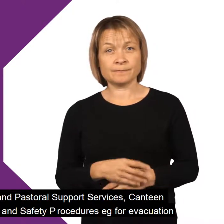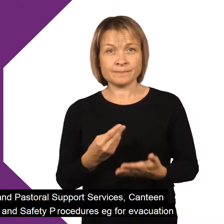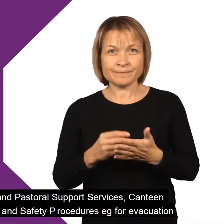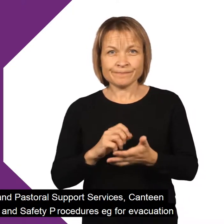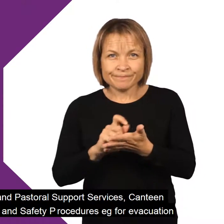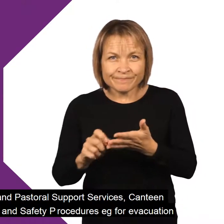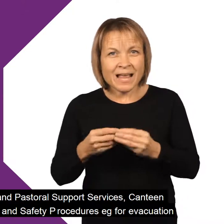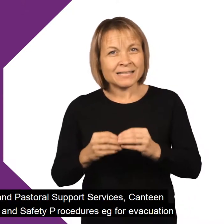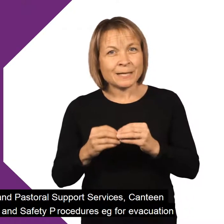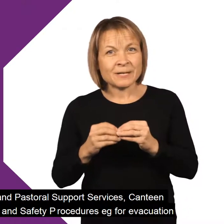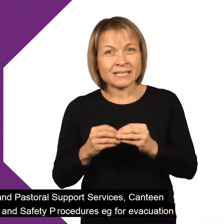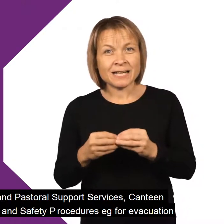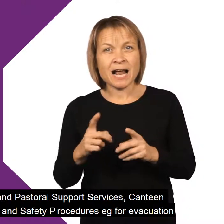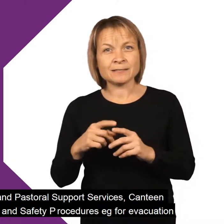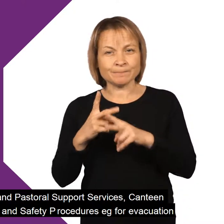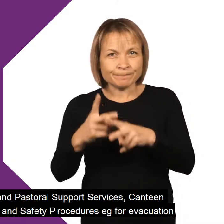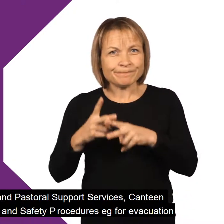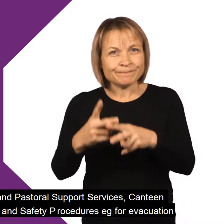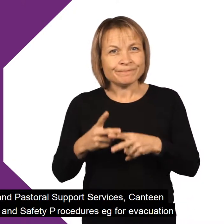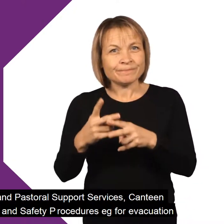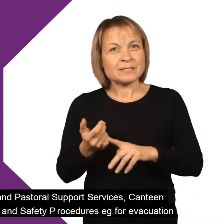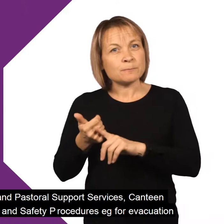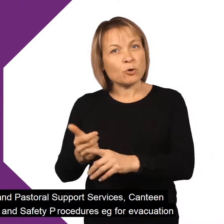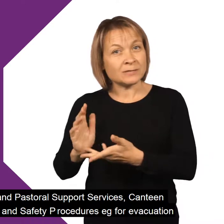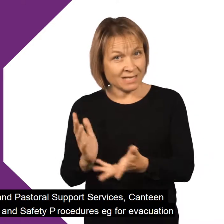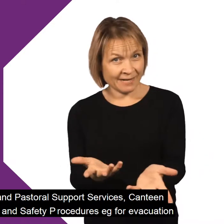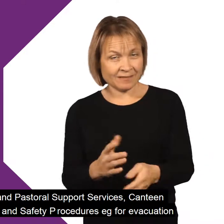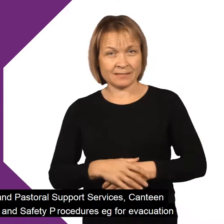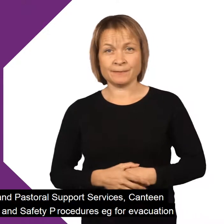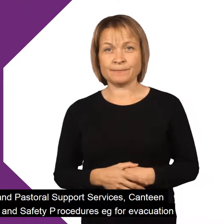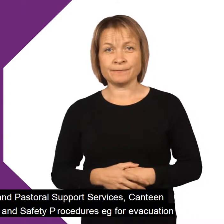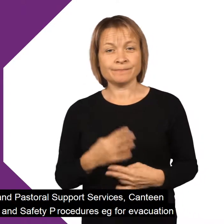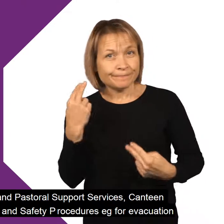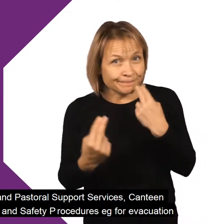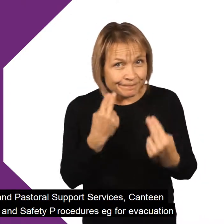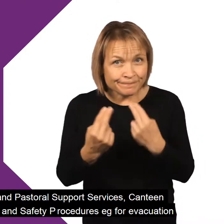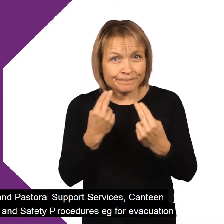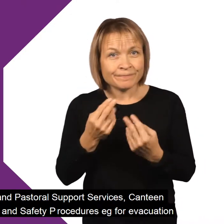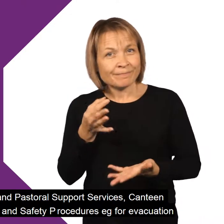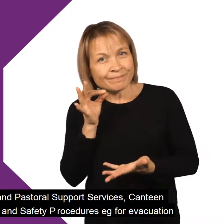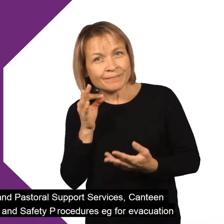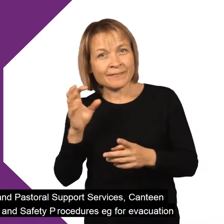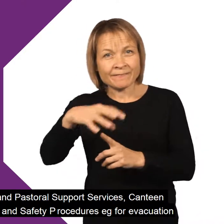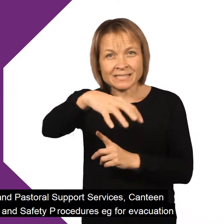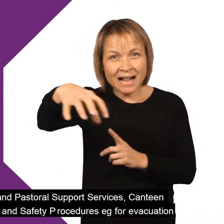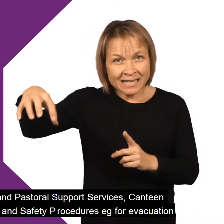Academic and pastoral support services Canteen and cafeteria facilities